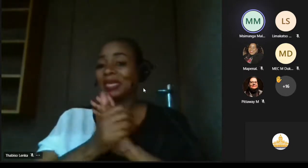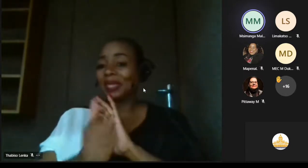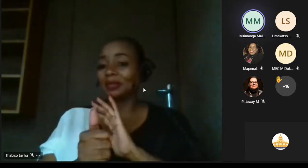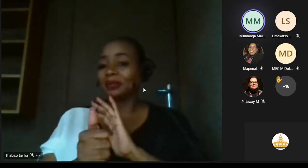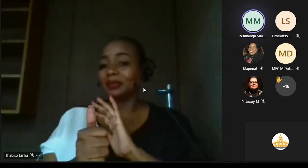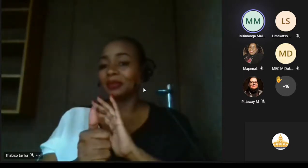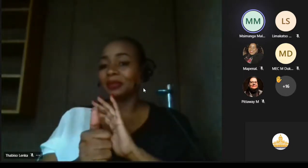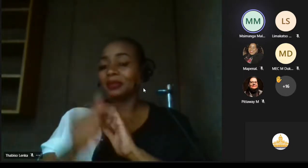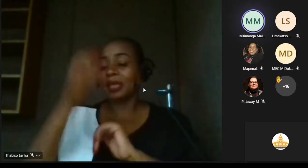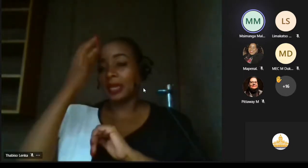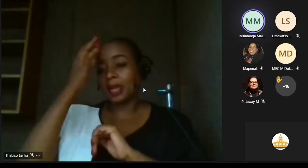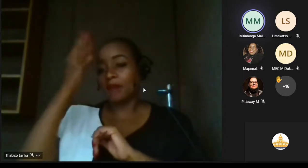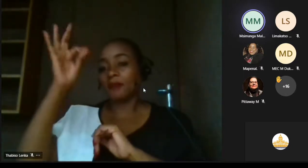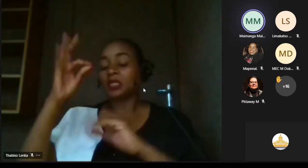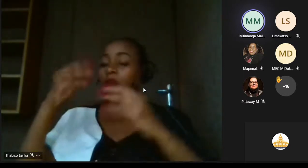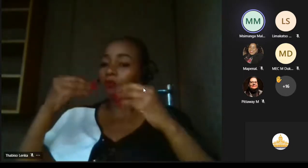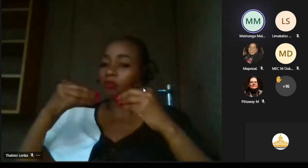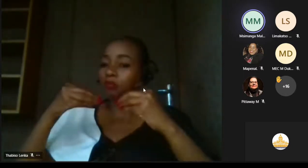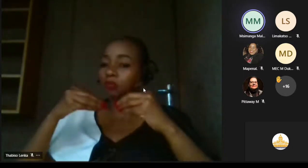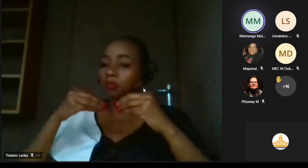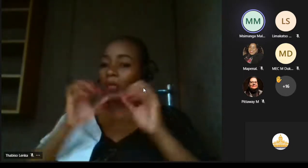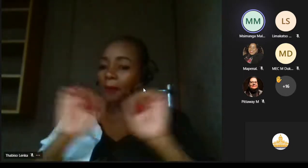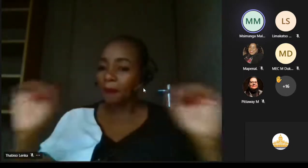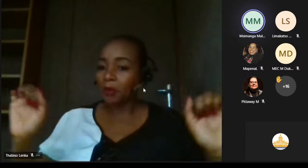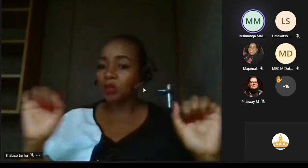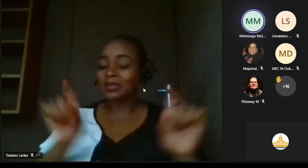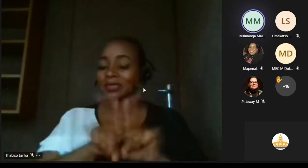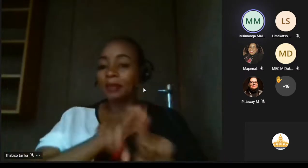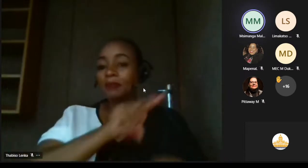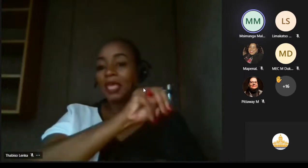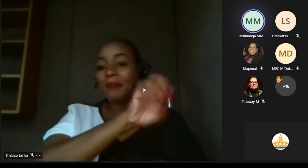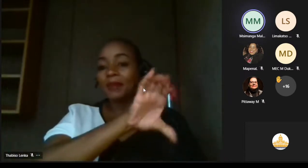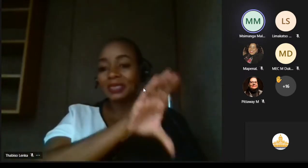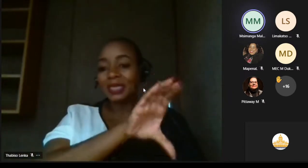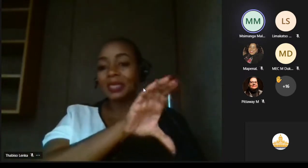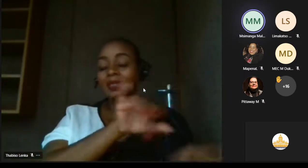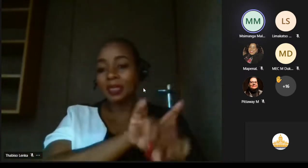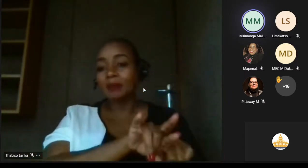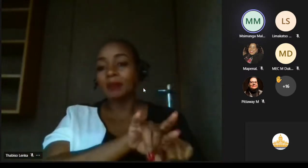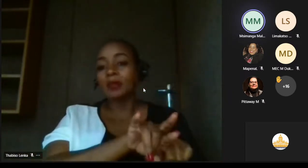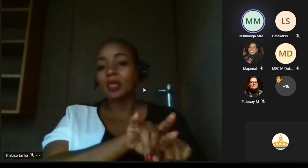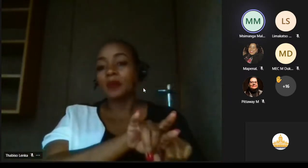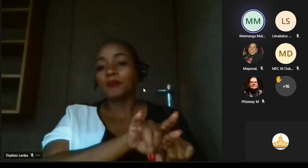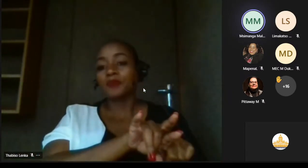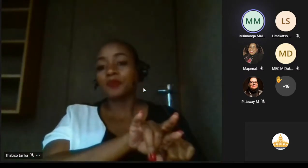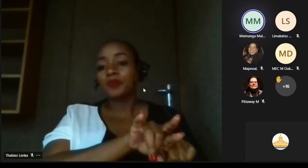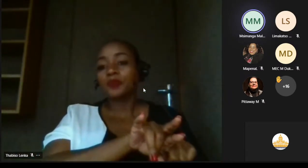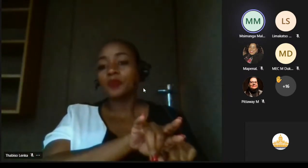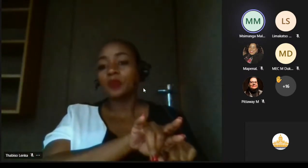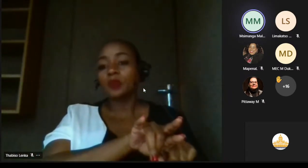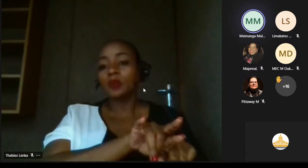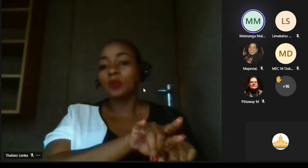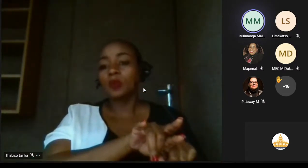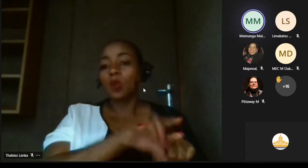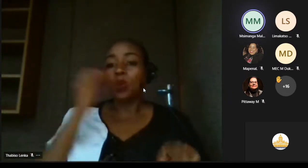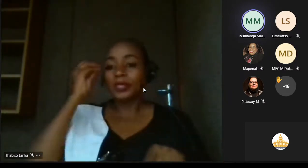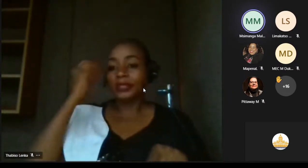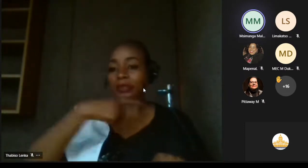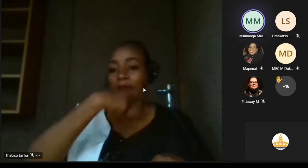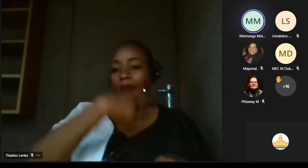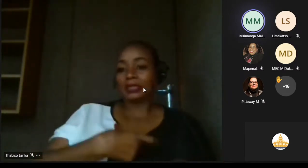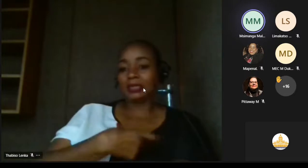your own people be e leng gore ke di-MECs ke lona gape jwalo ka executive we don't know re le etsa for your own personal interest or what